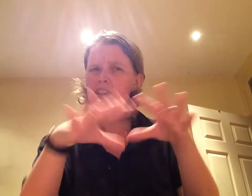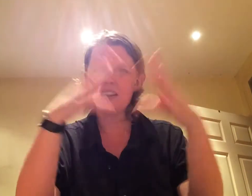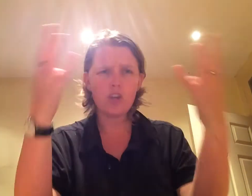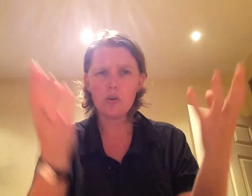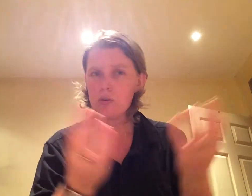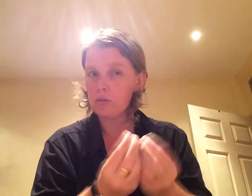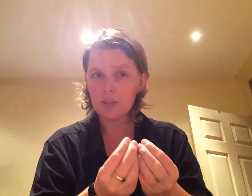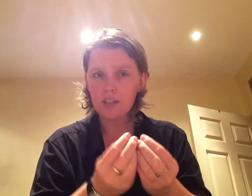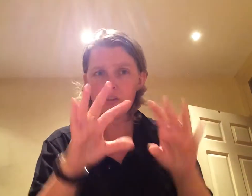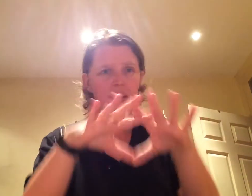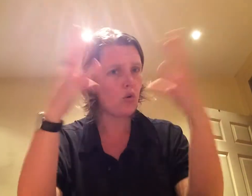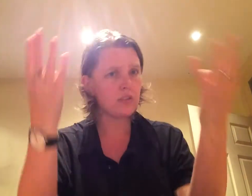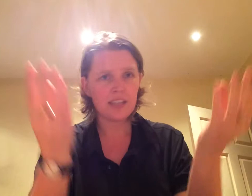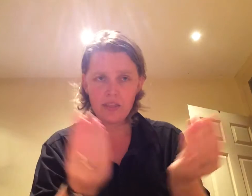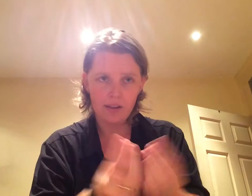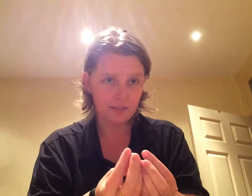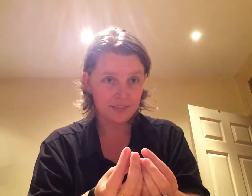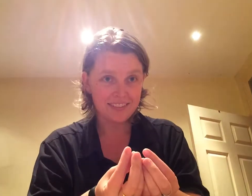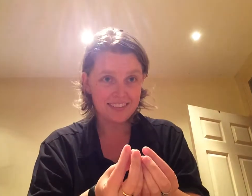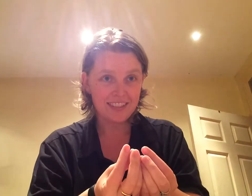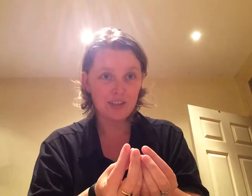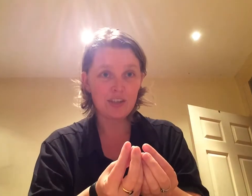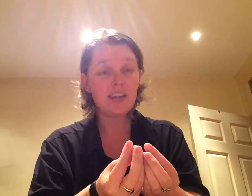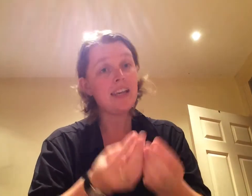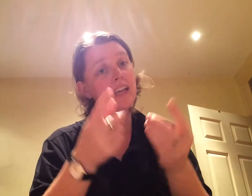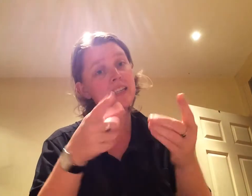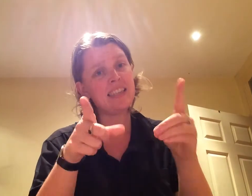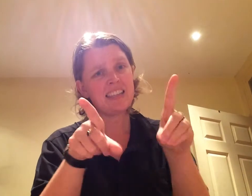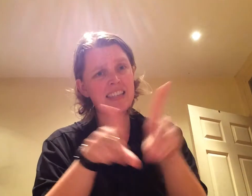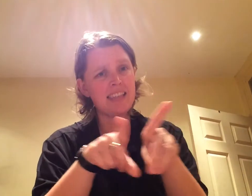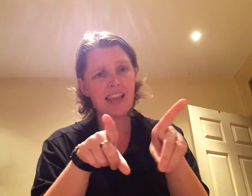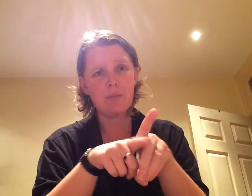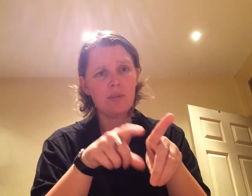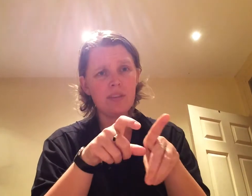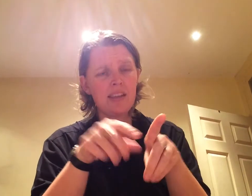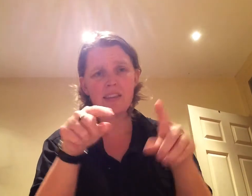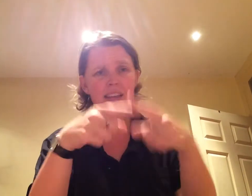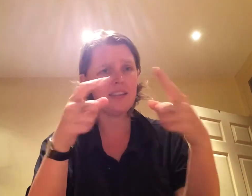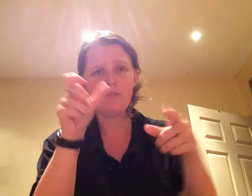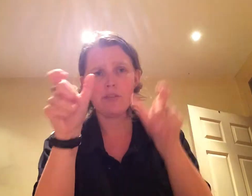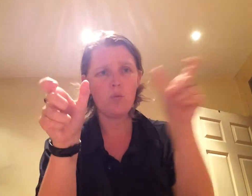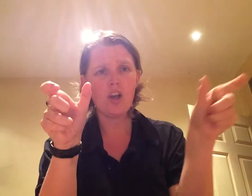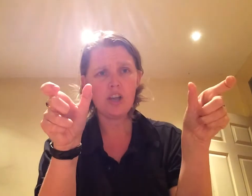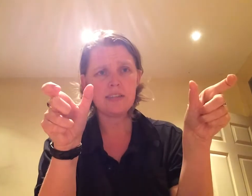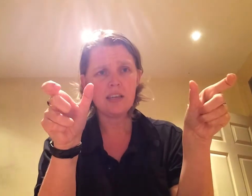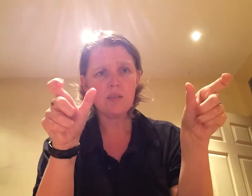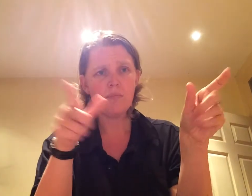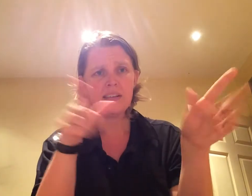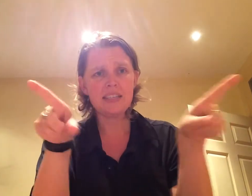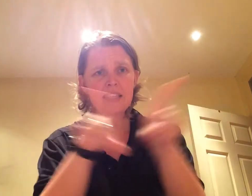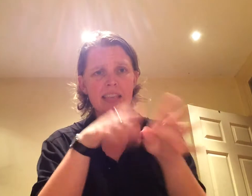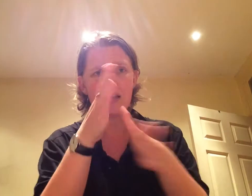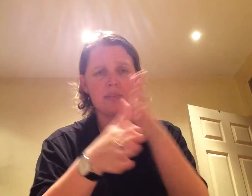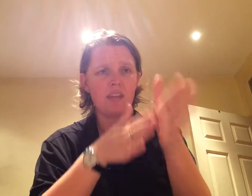said total, she said all together, that's the same, they're different words, but it's the same